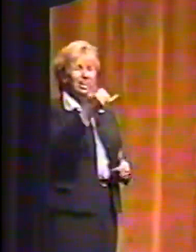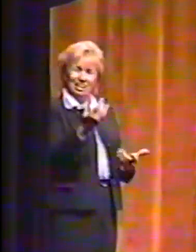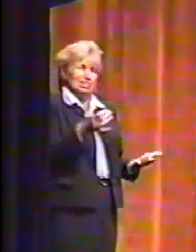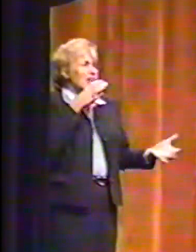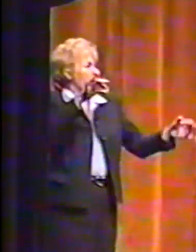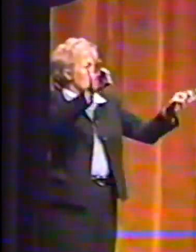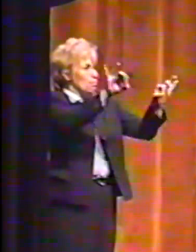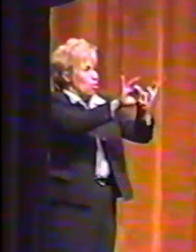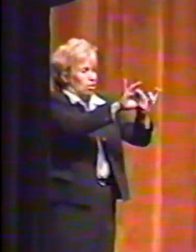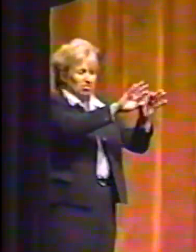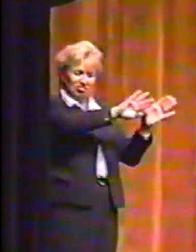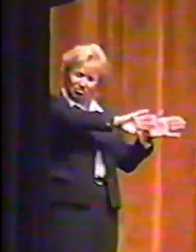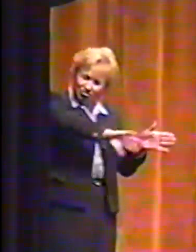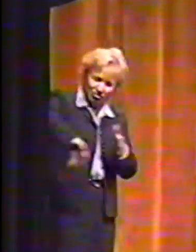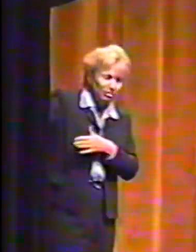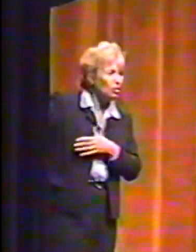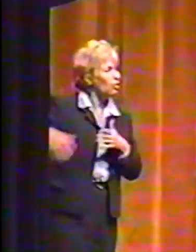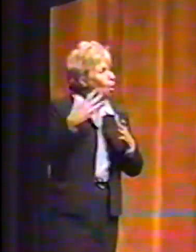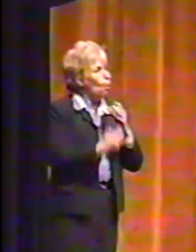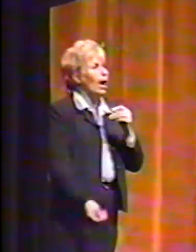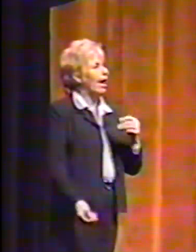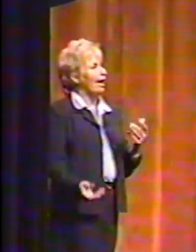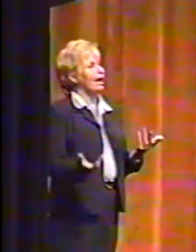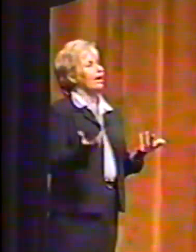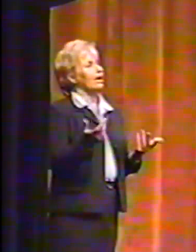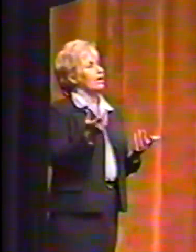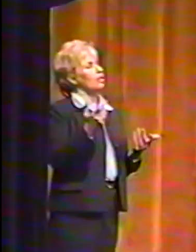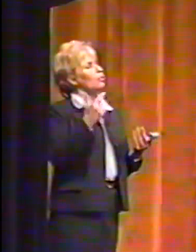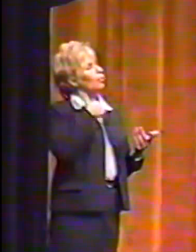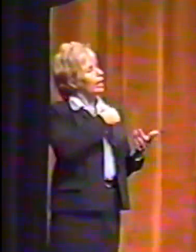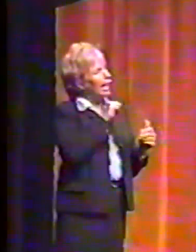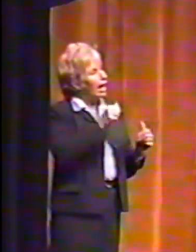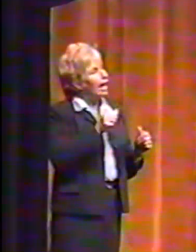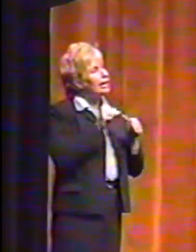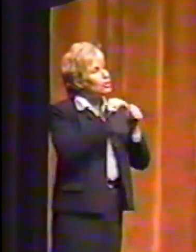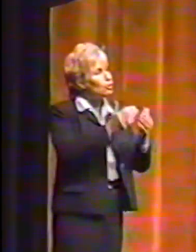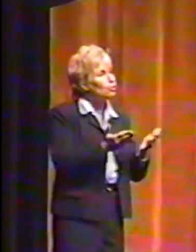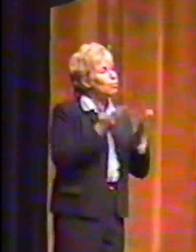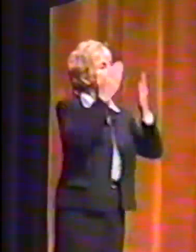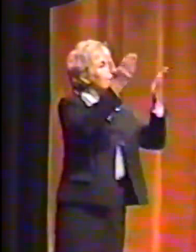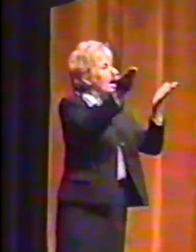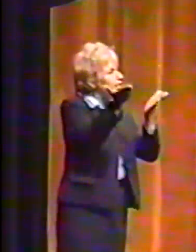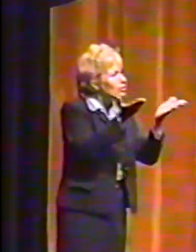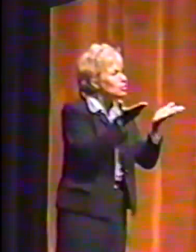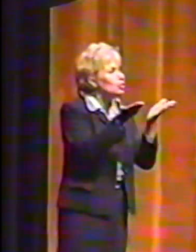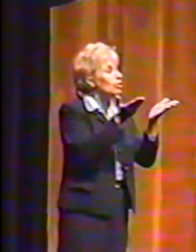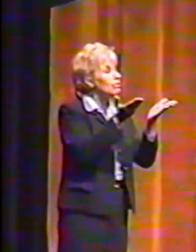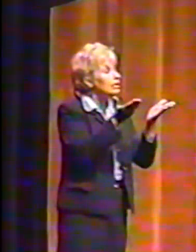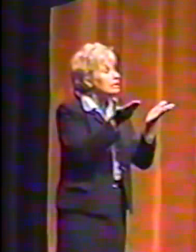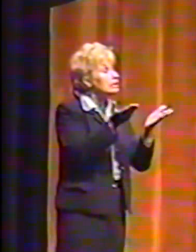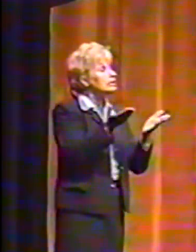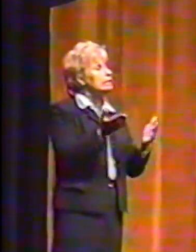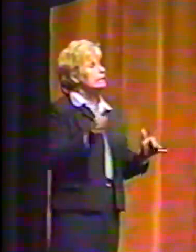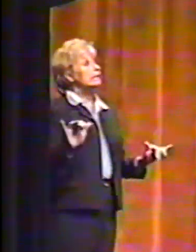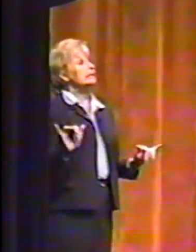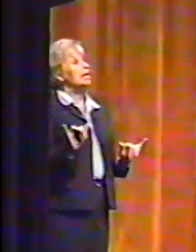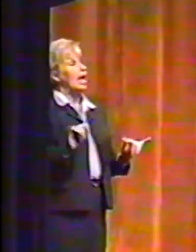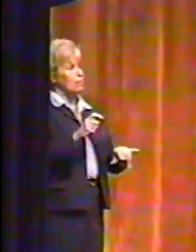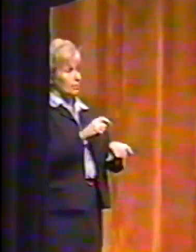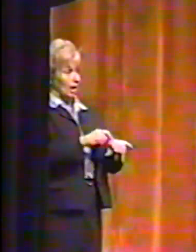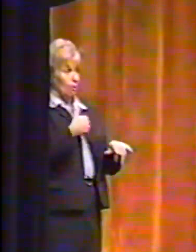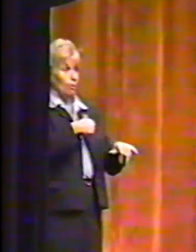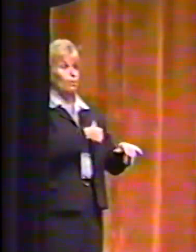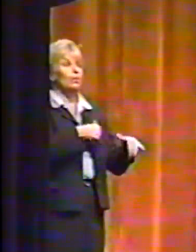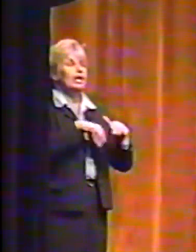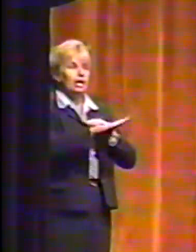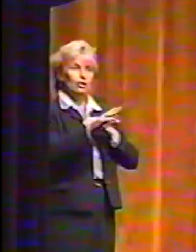where we can really continue to provide a service. But at the same time, we're entering a very dangerous era, I think, as well,